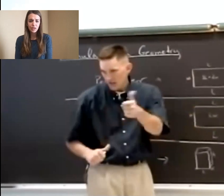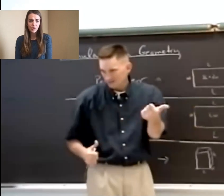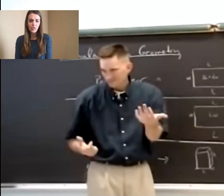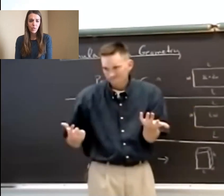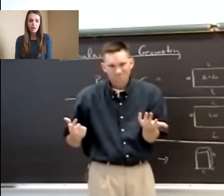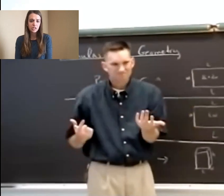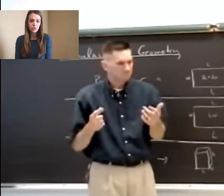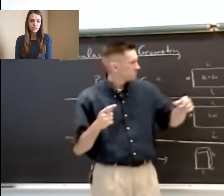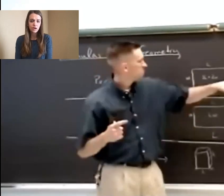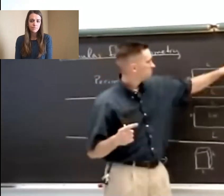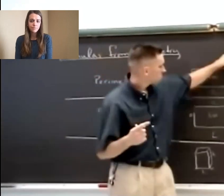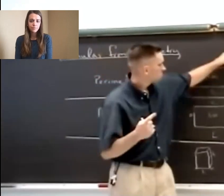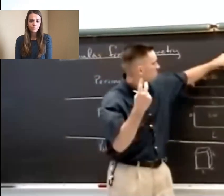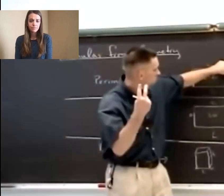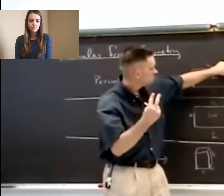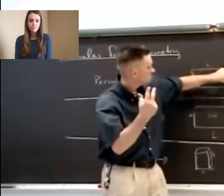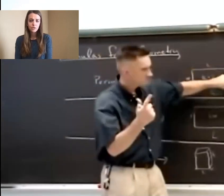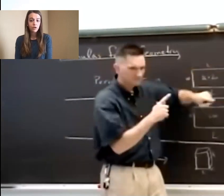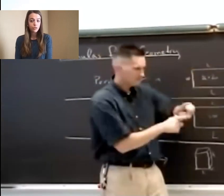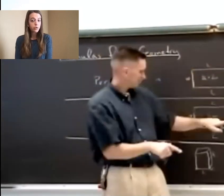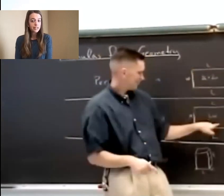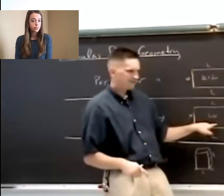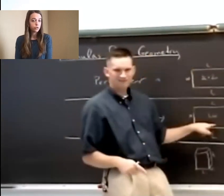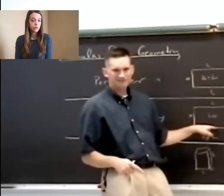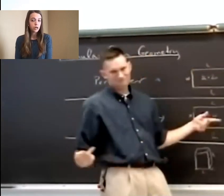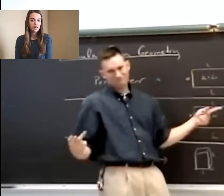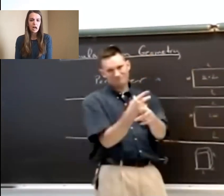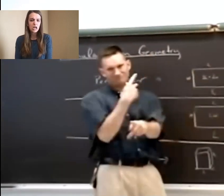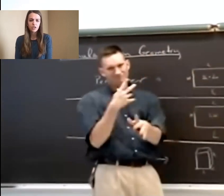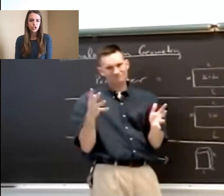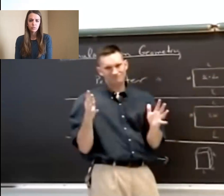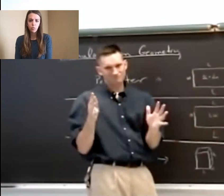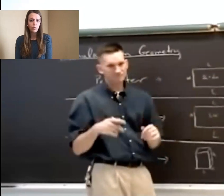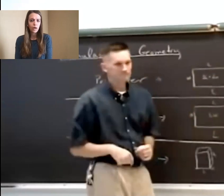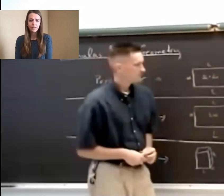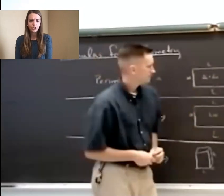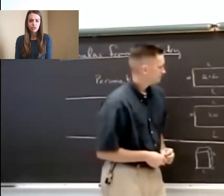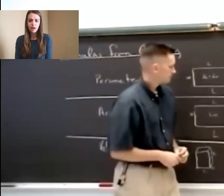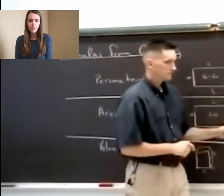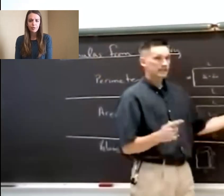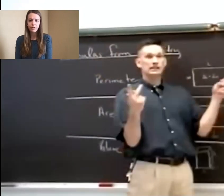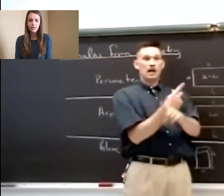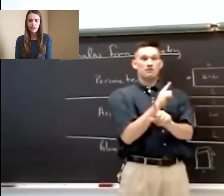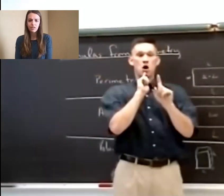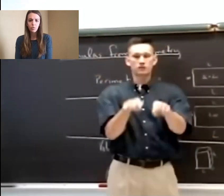really the only way we can do this, huh? So there are 3 ways for perimeter, but area, there's just one way. You just gotta multiply the length and the